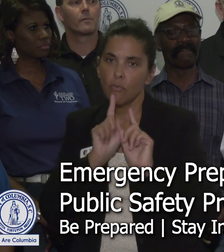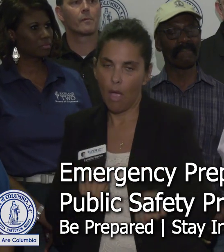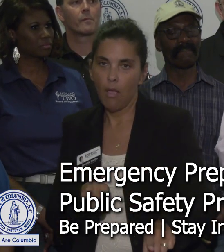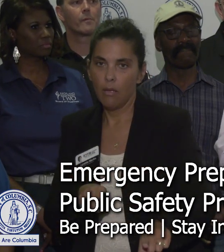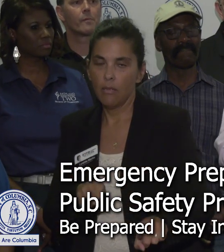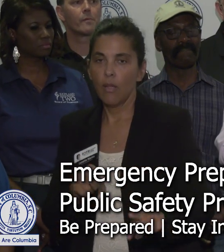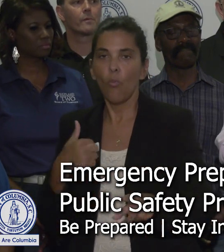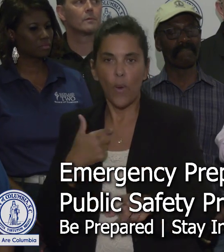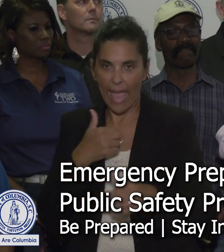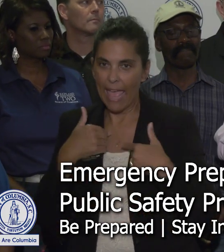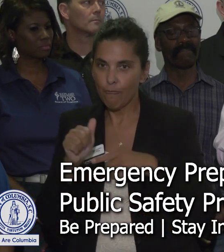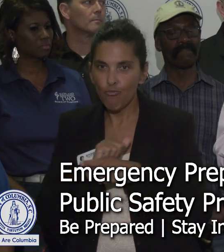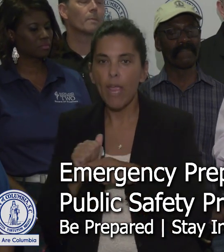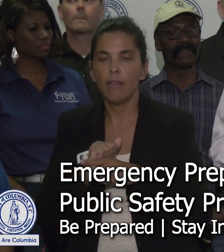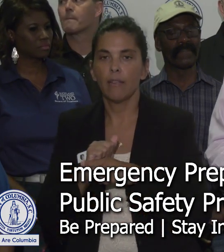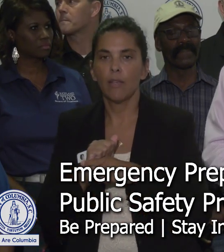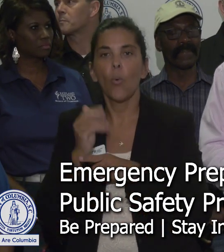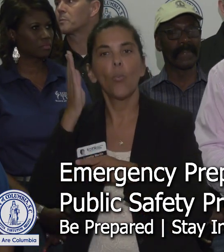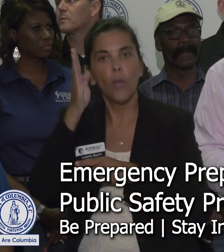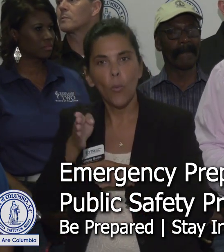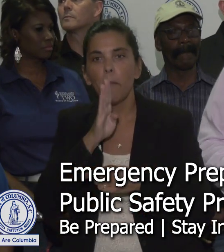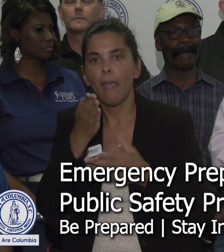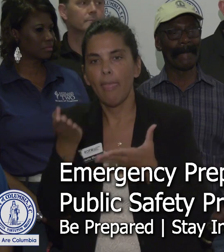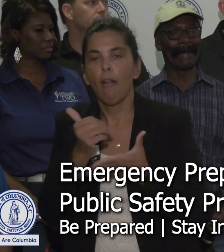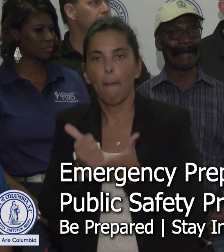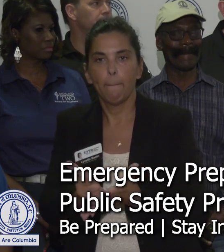time of need, we will be there. Thank you.